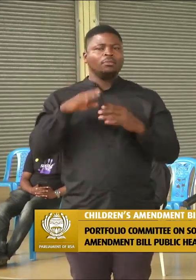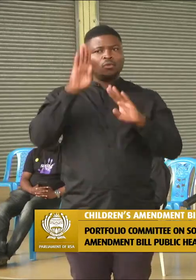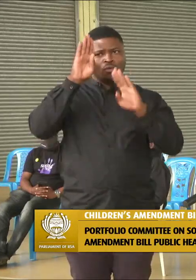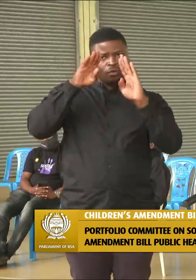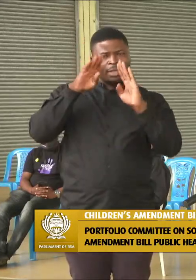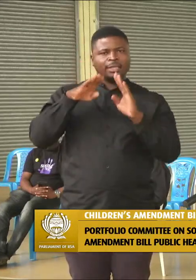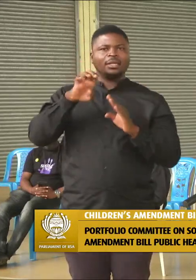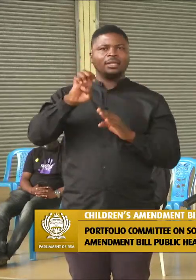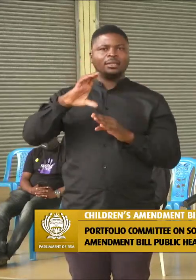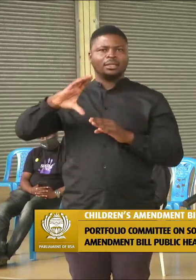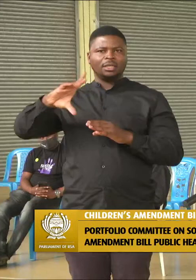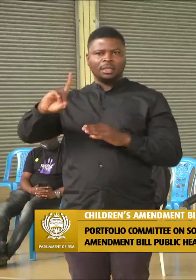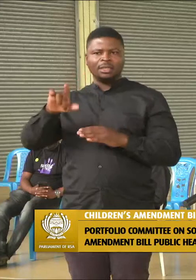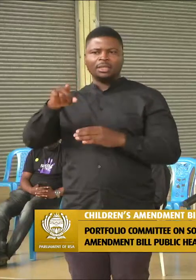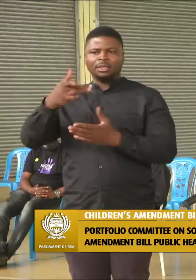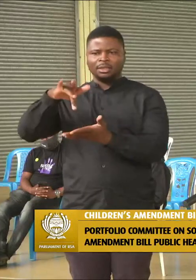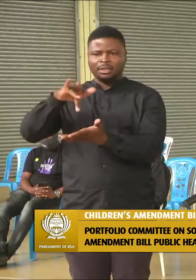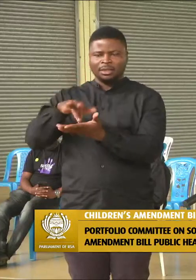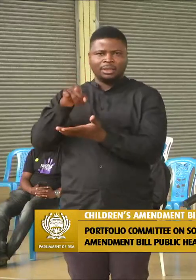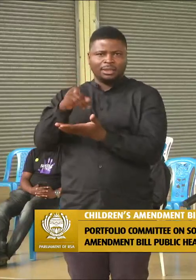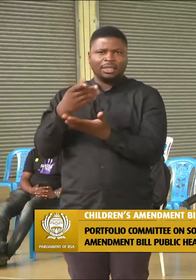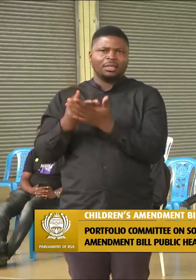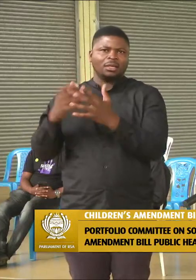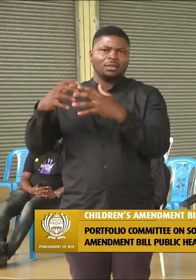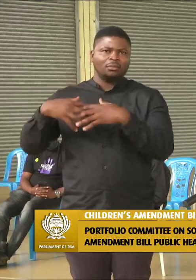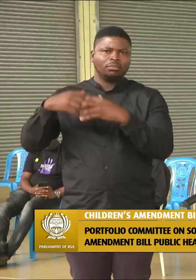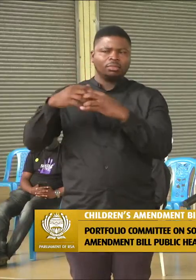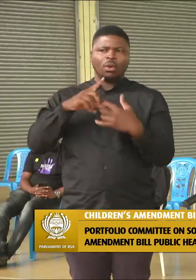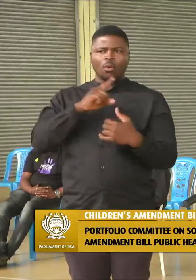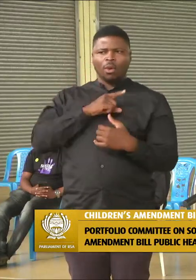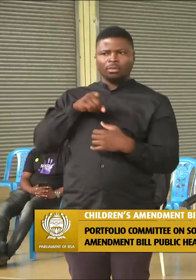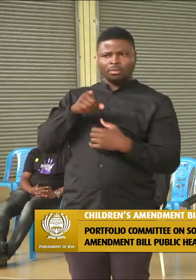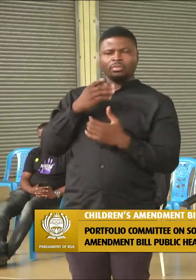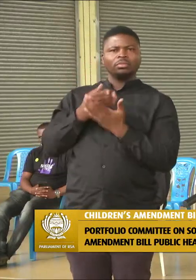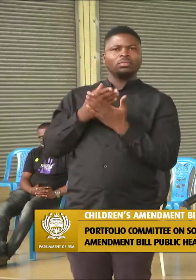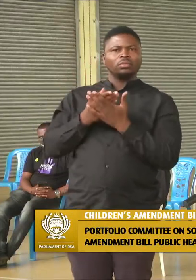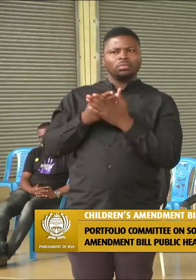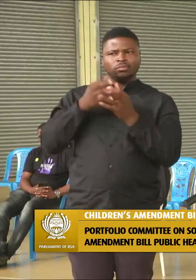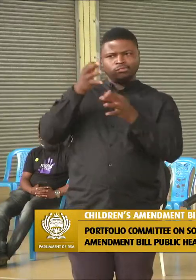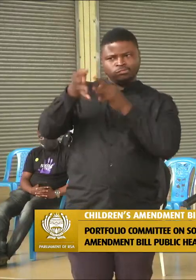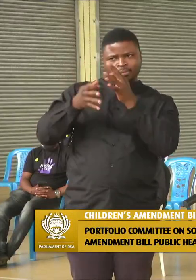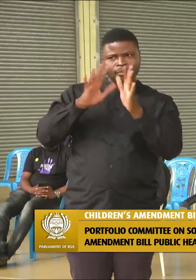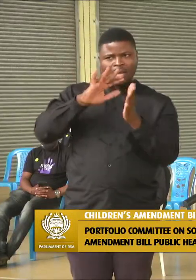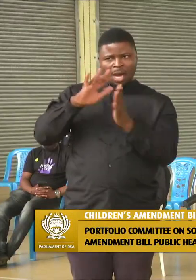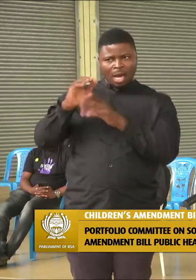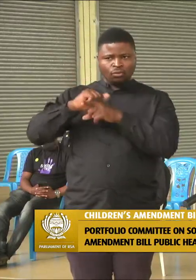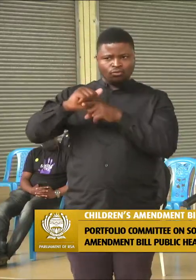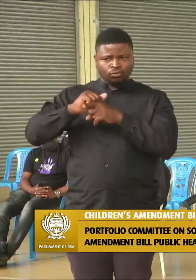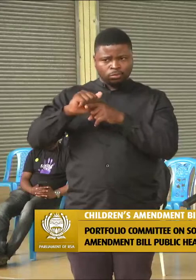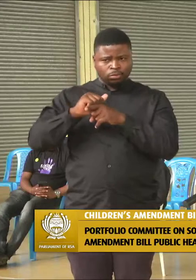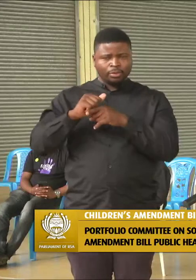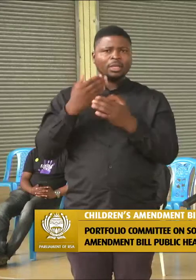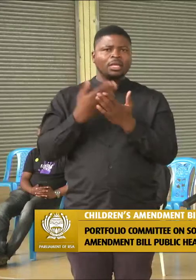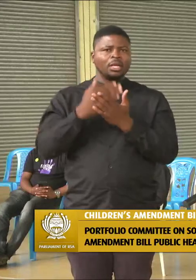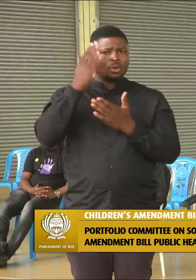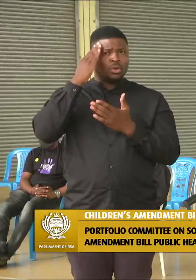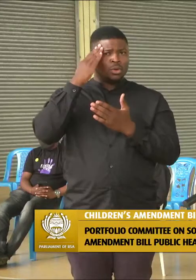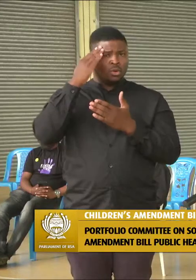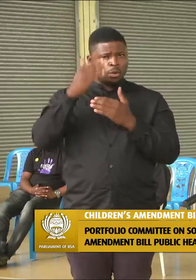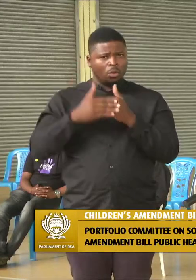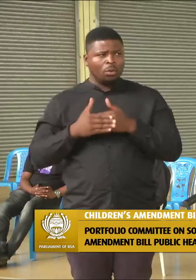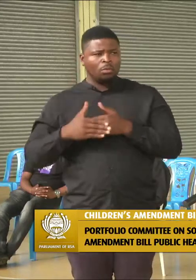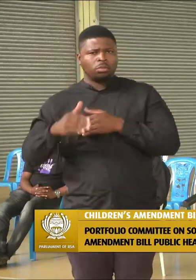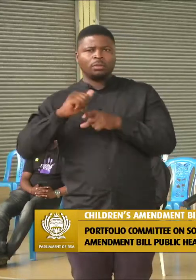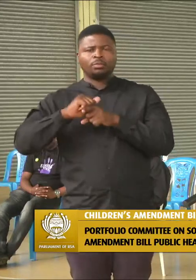practitioners to capacitate them so that they can be able to run those programs. Sinazo ke neinhlelo njengoba kumthetho